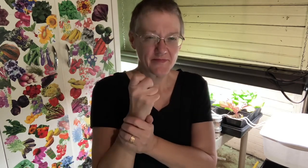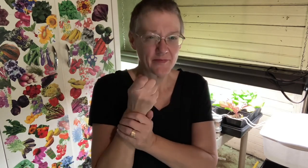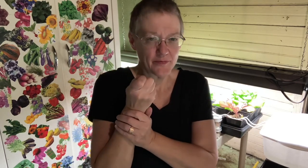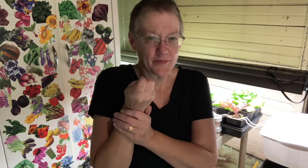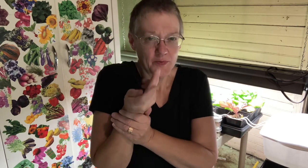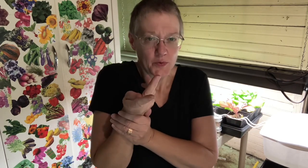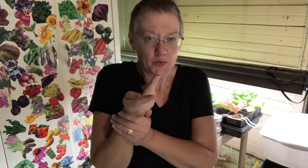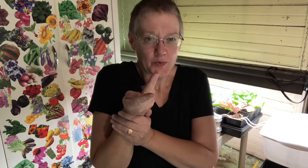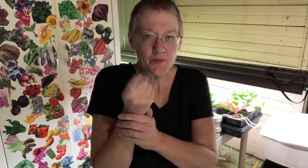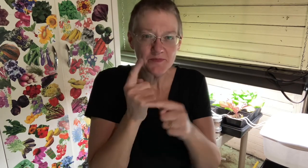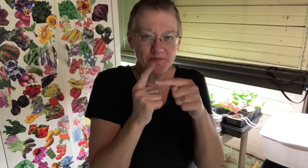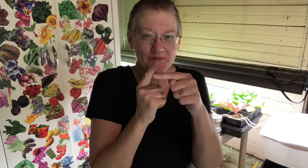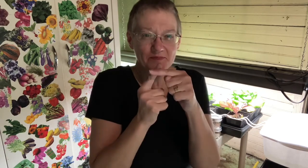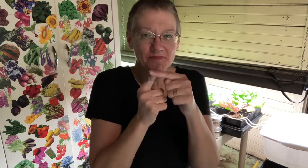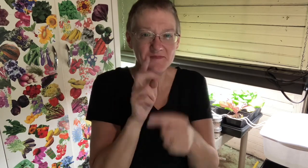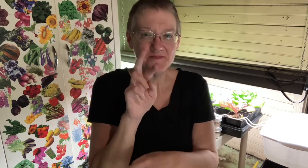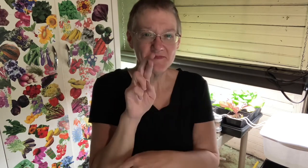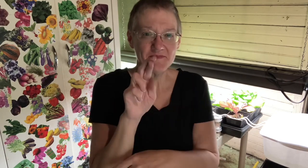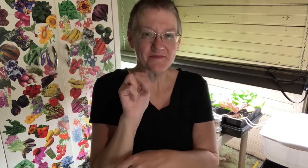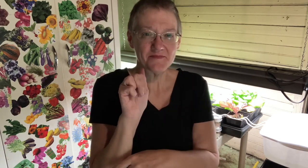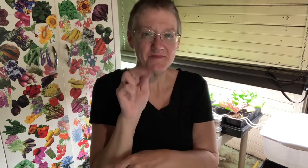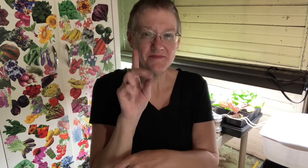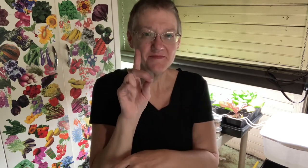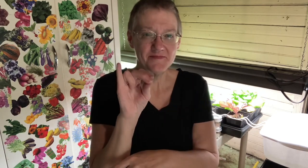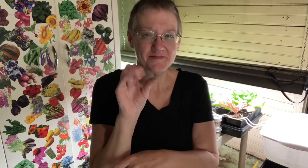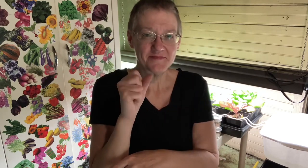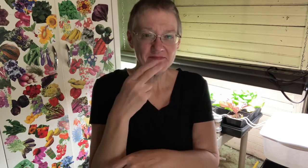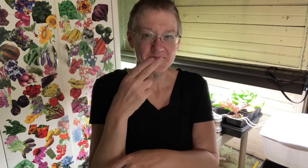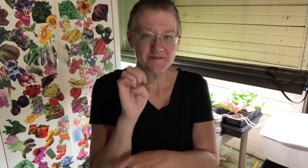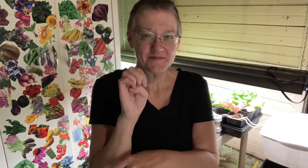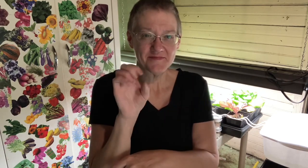a few beets and some radishes.